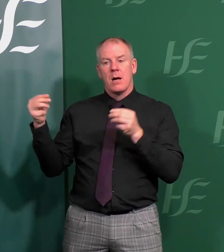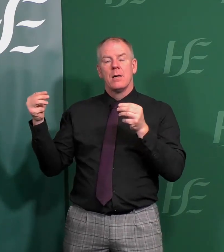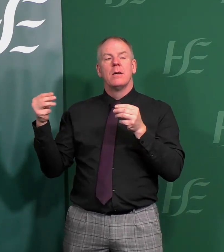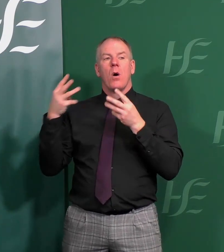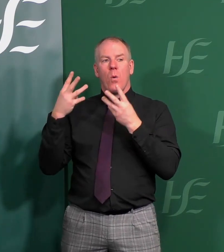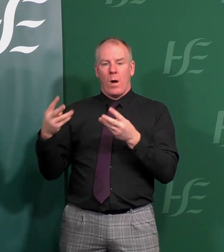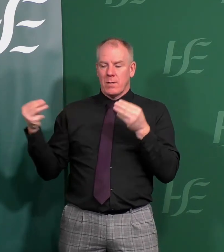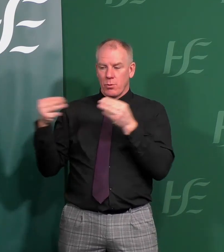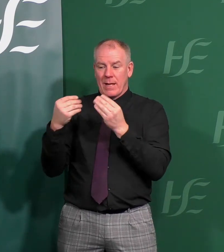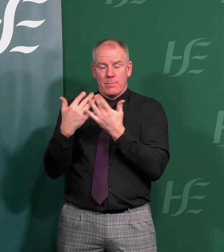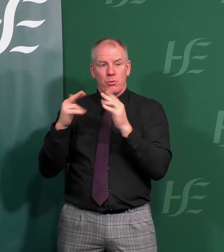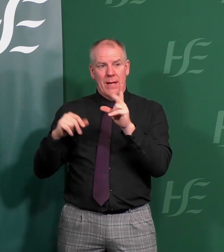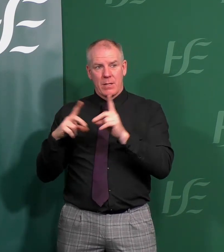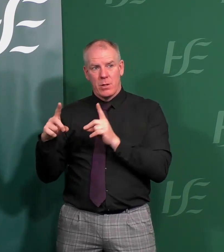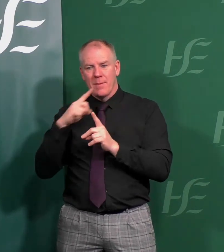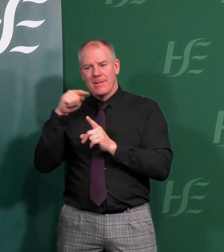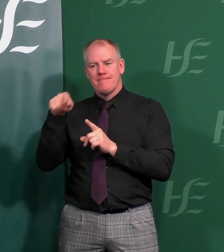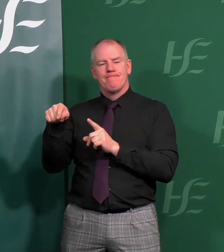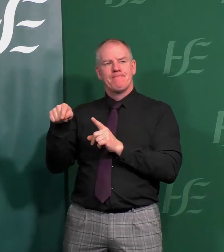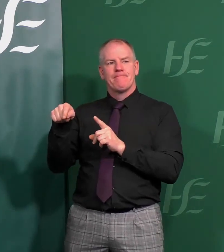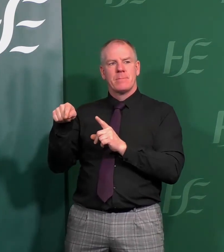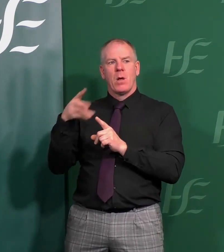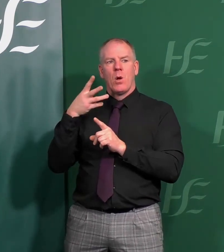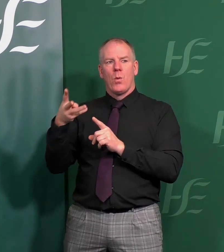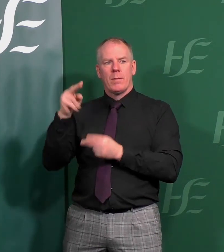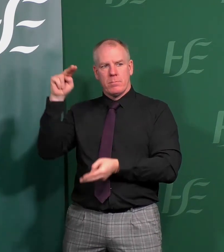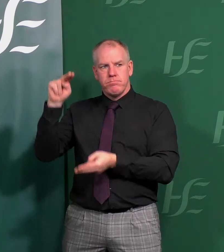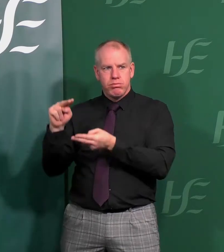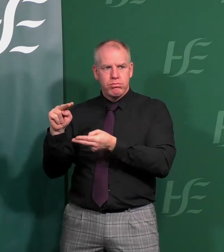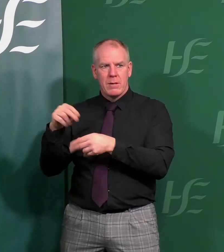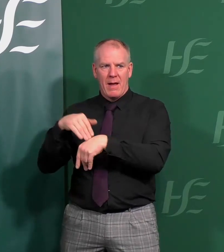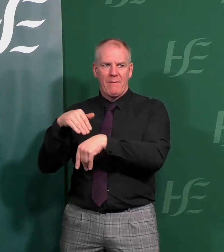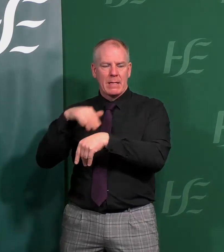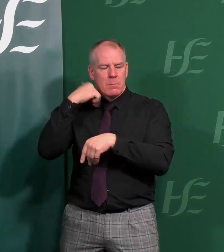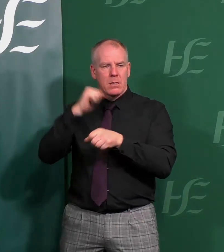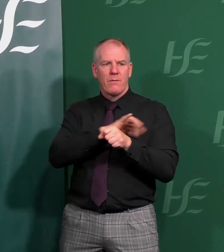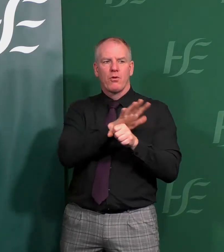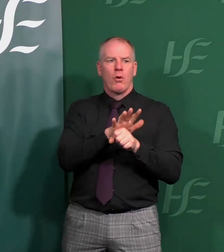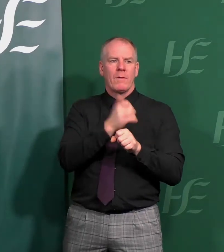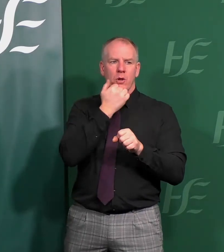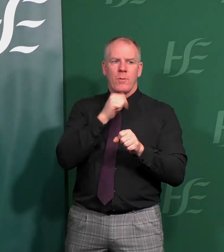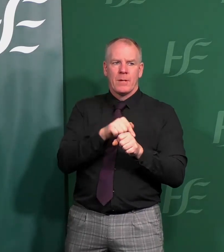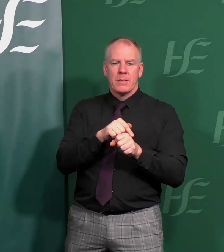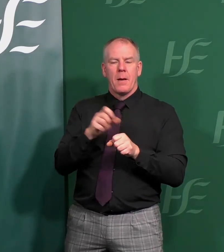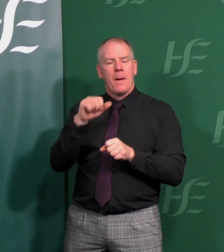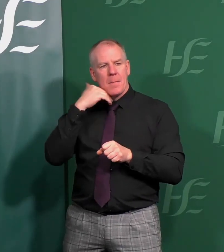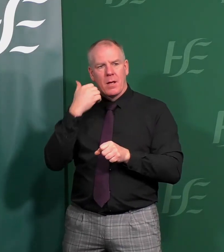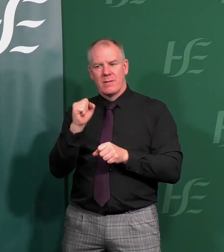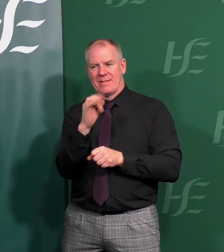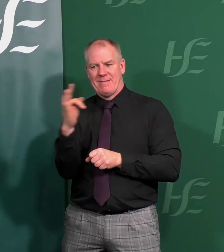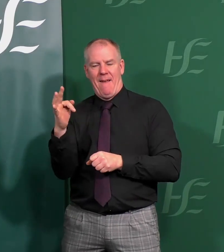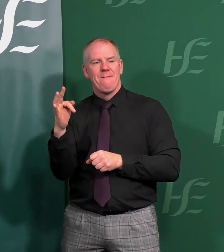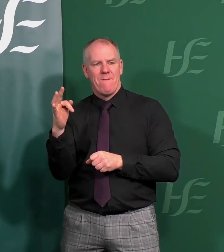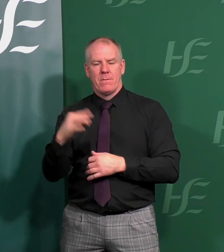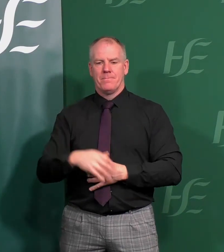extent we can, but they too are being significantly and severely impacted based on the staff impacts we've seen.